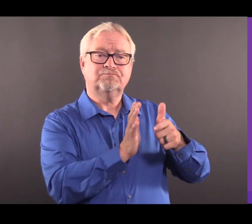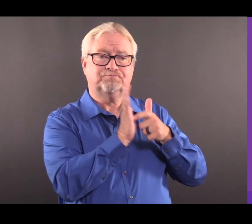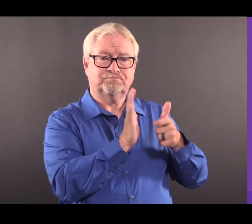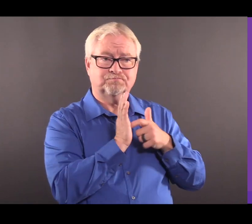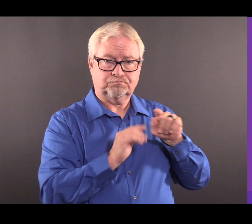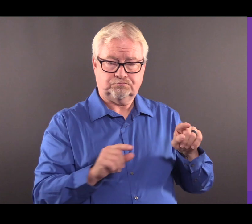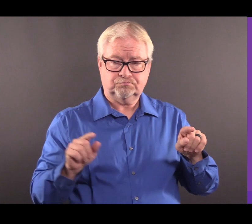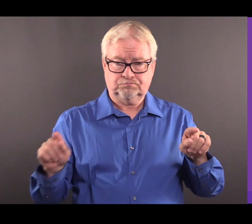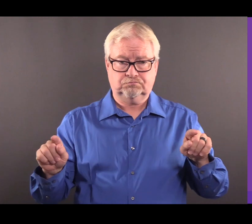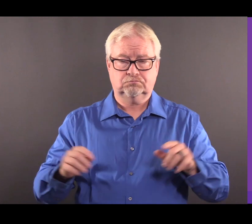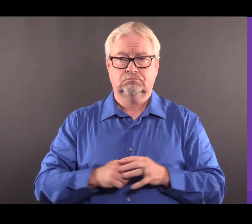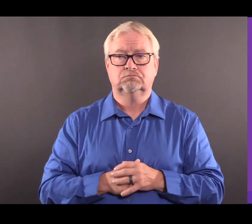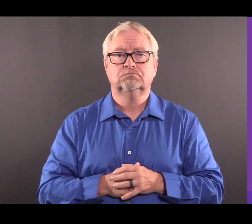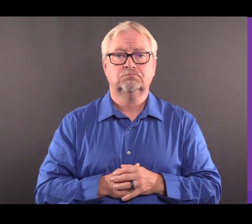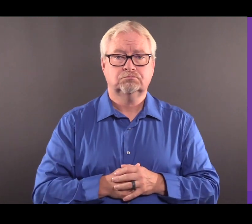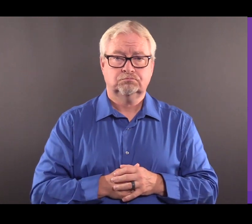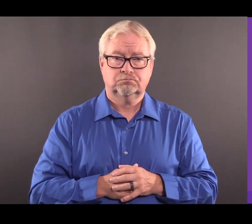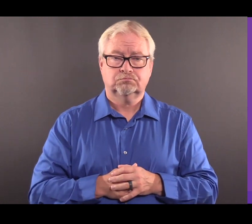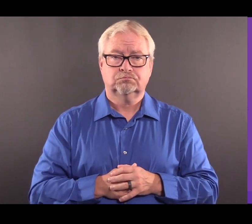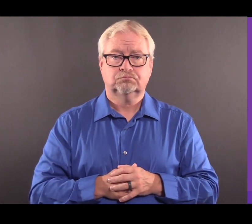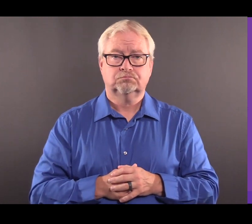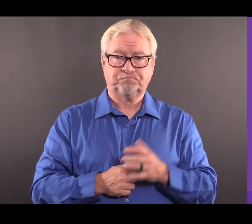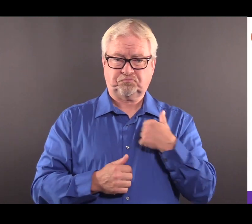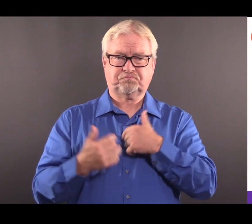is and its data requirements.